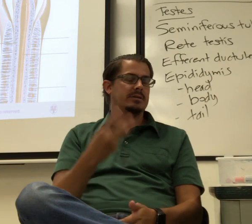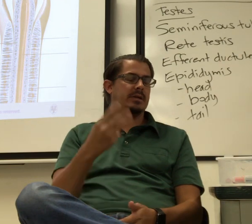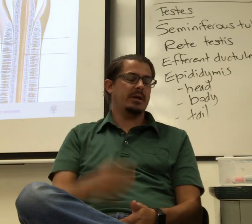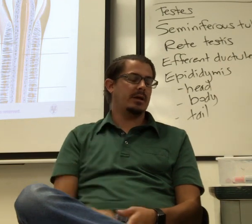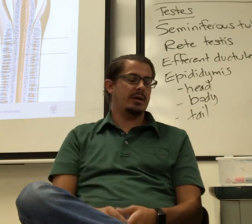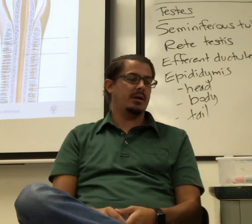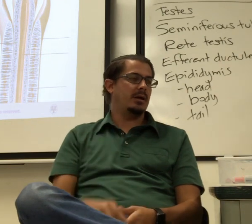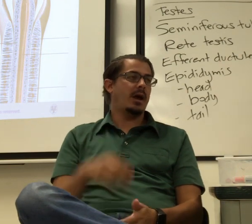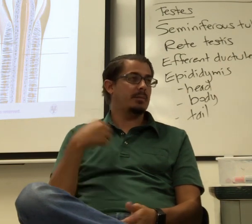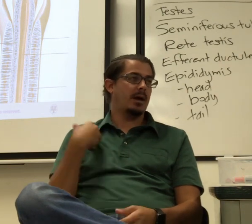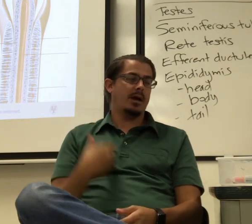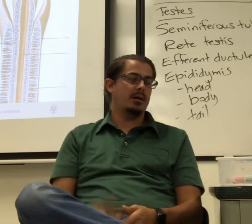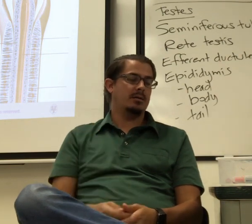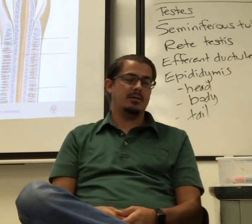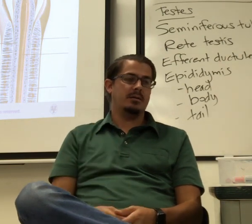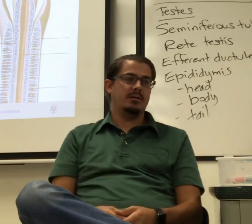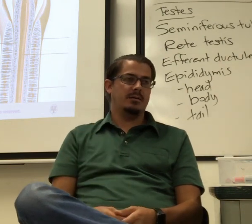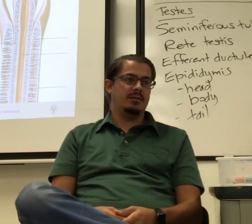End of